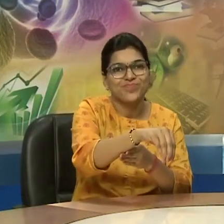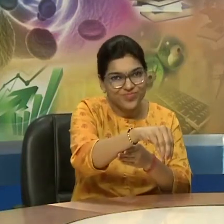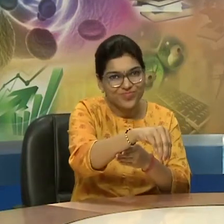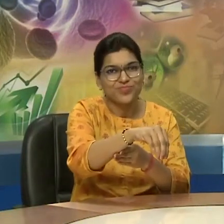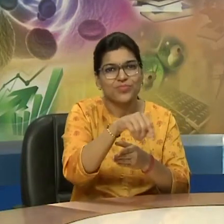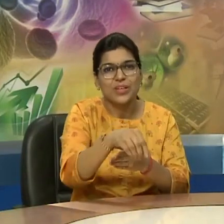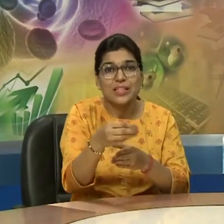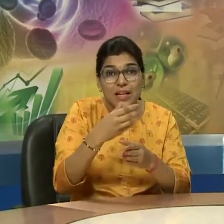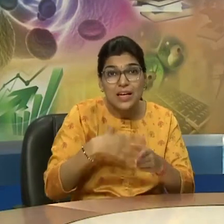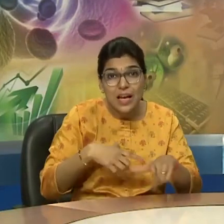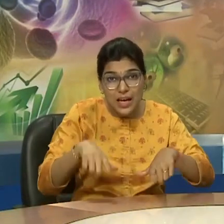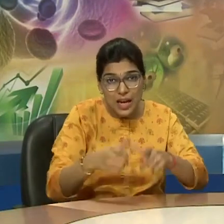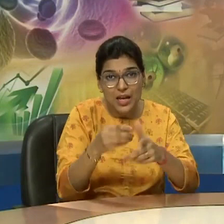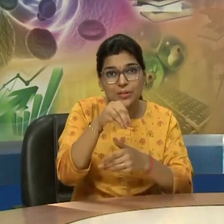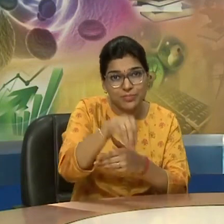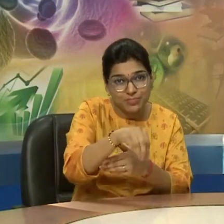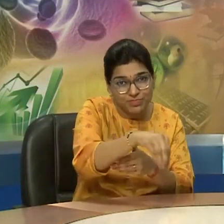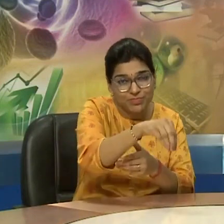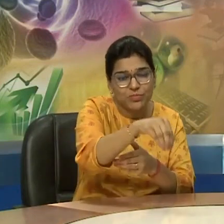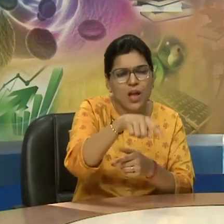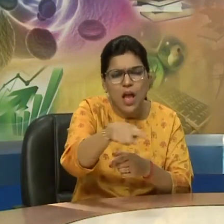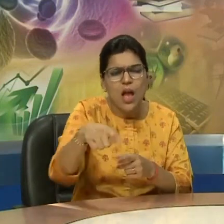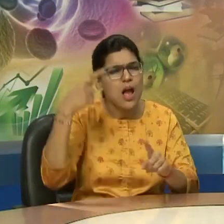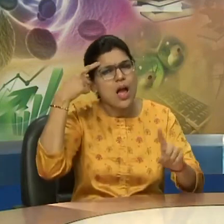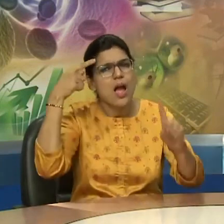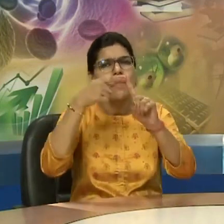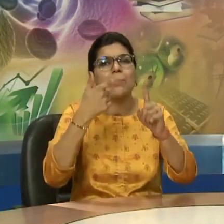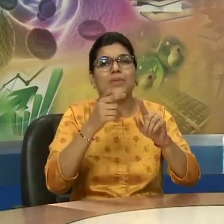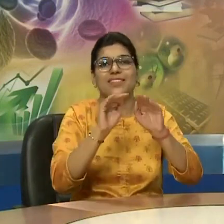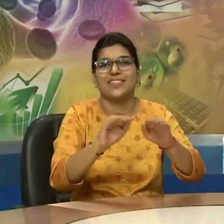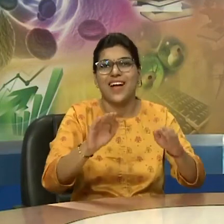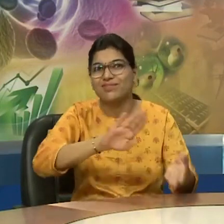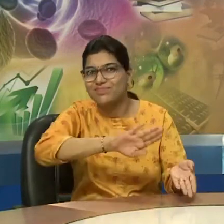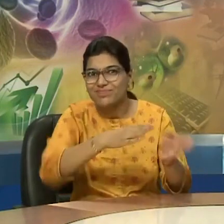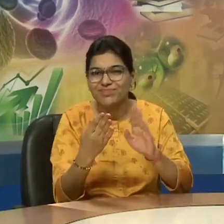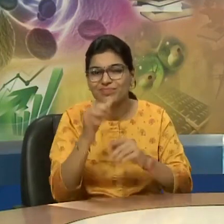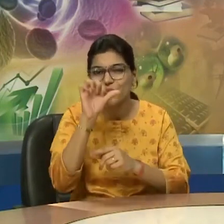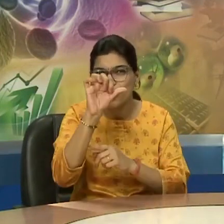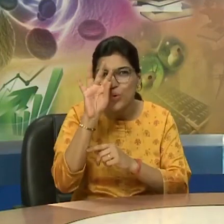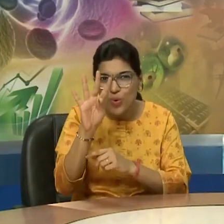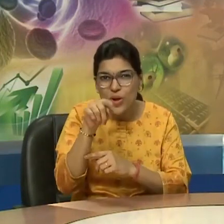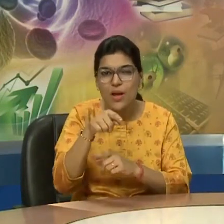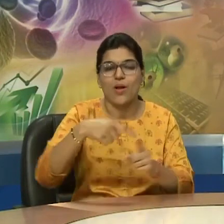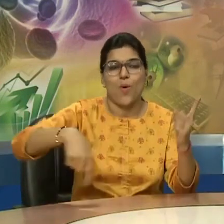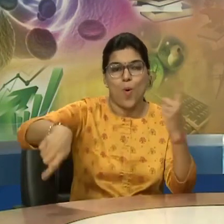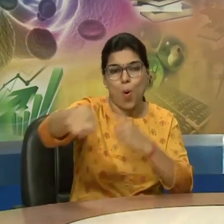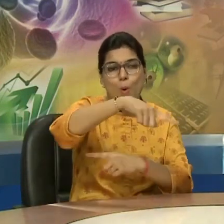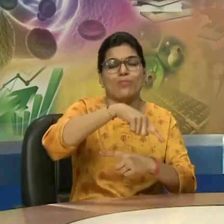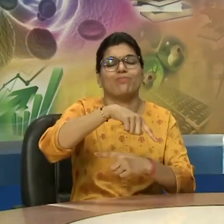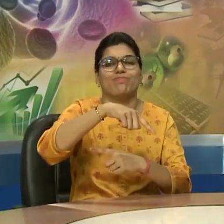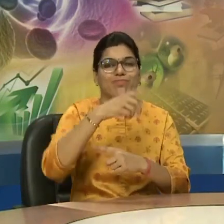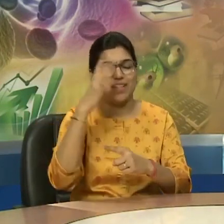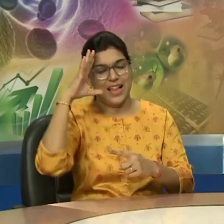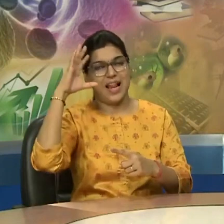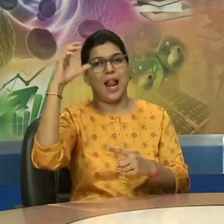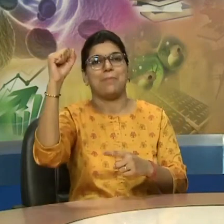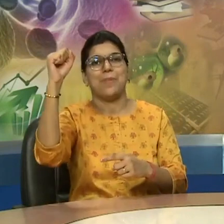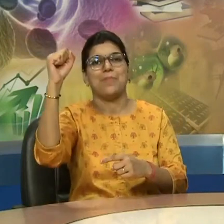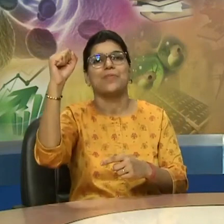Grandma, we have planted 94 neem saplings in our school